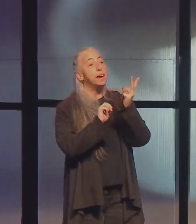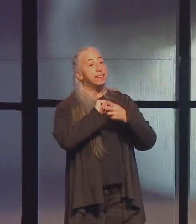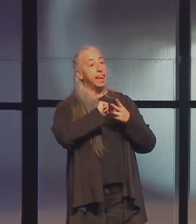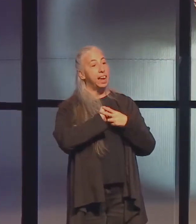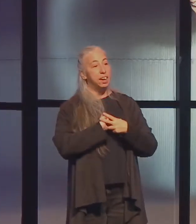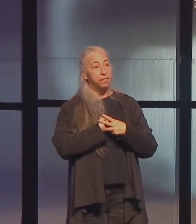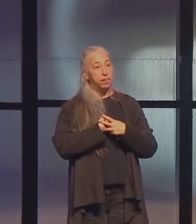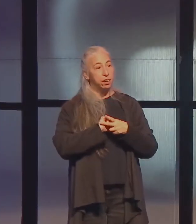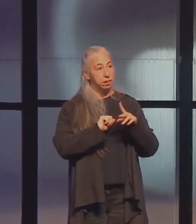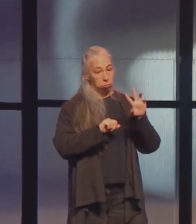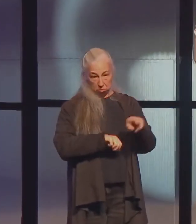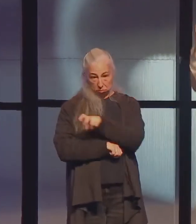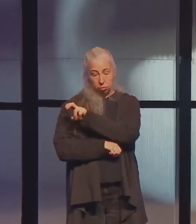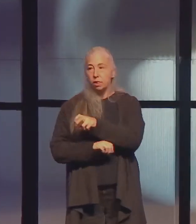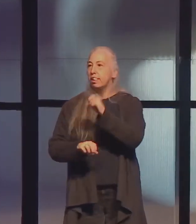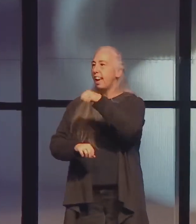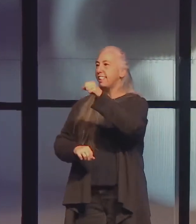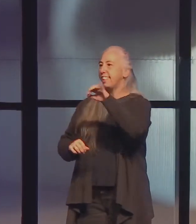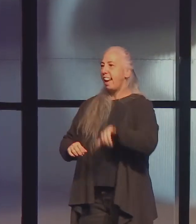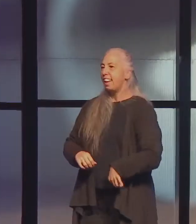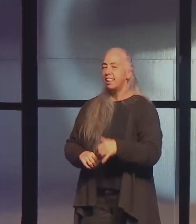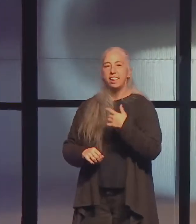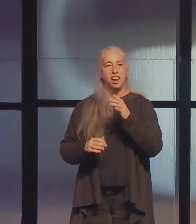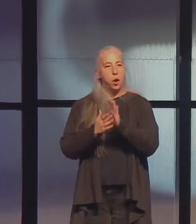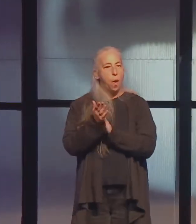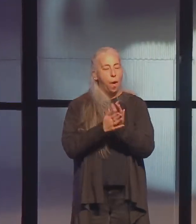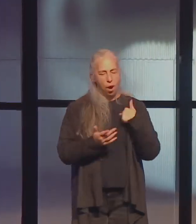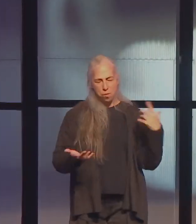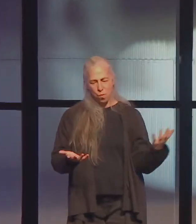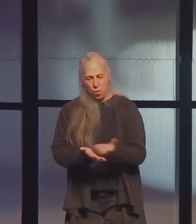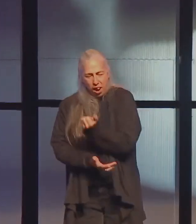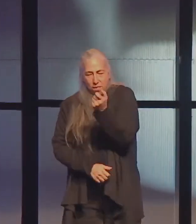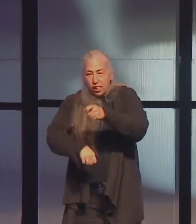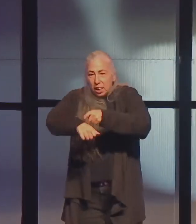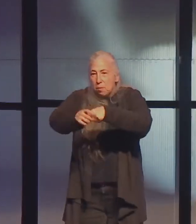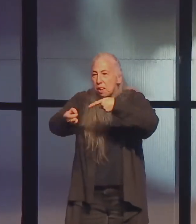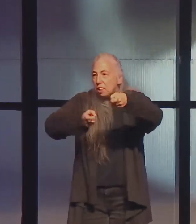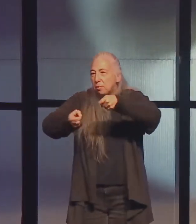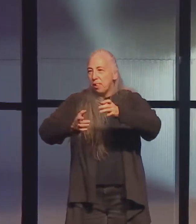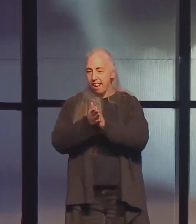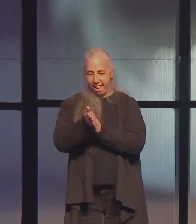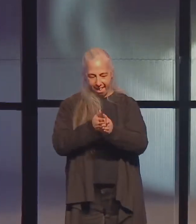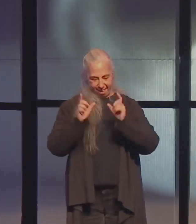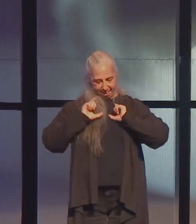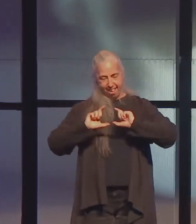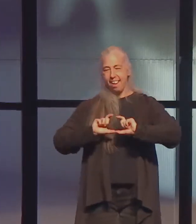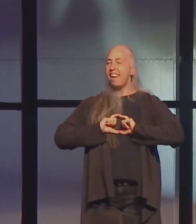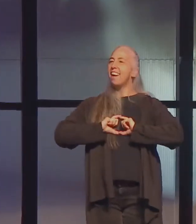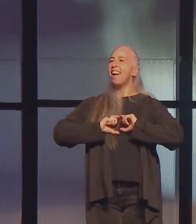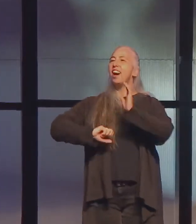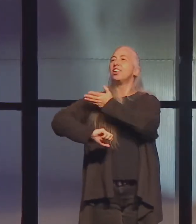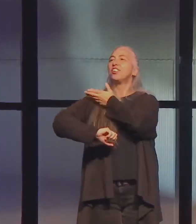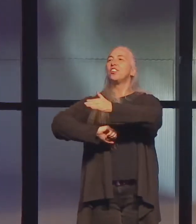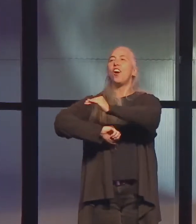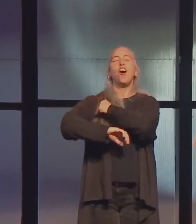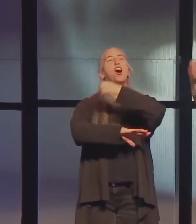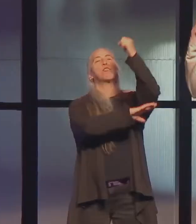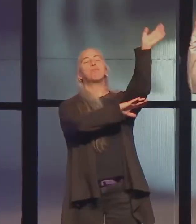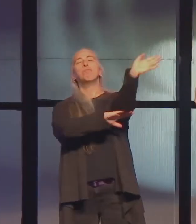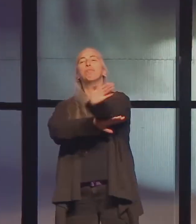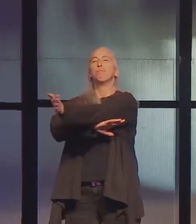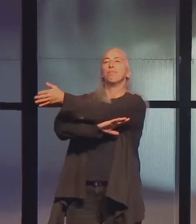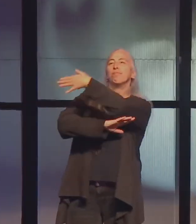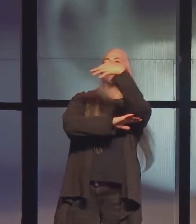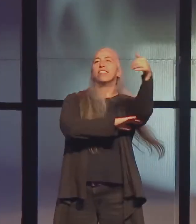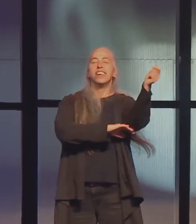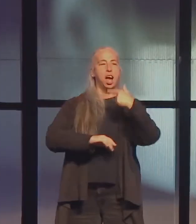like, yes. I just won like the gold medal for time management. You know, the national anthem starts playing in the background. I